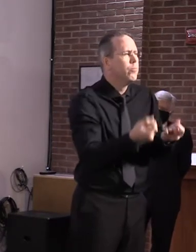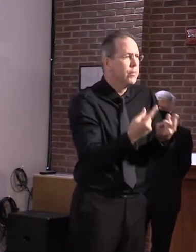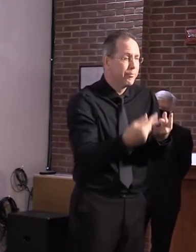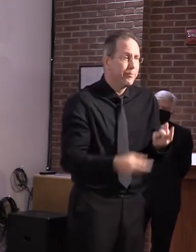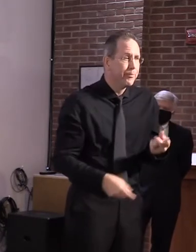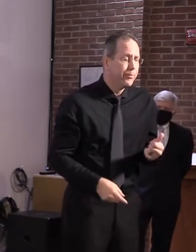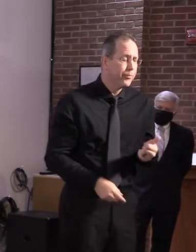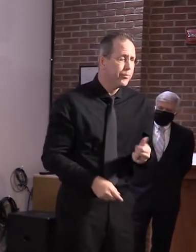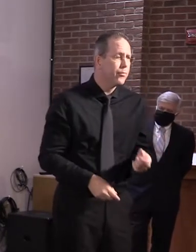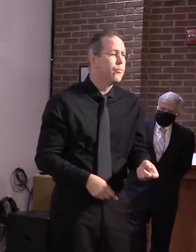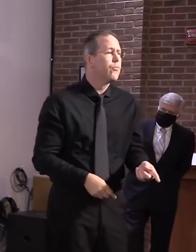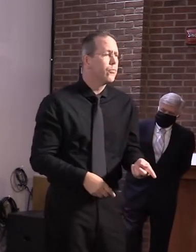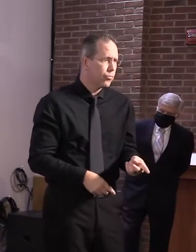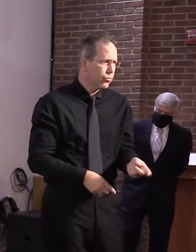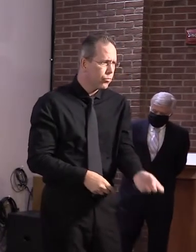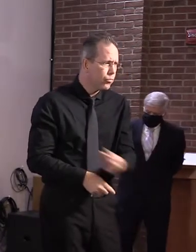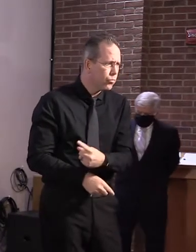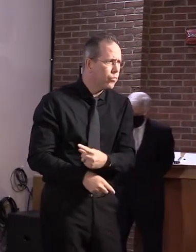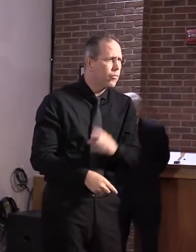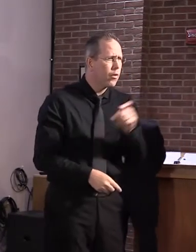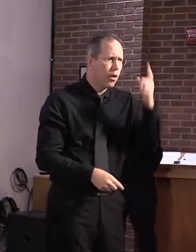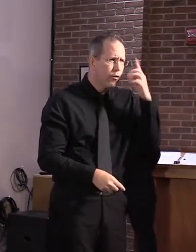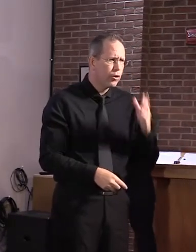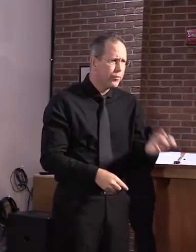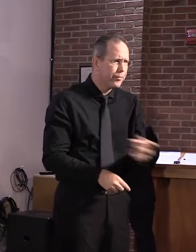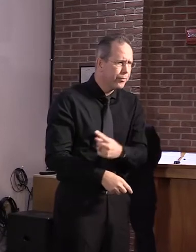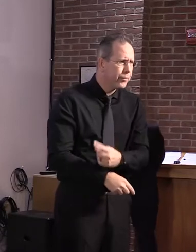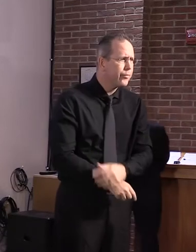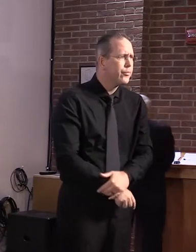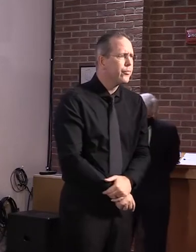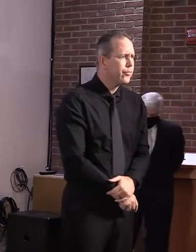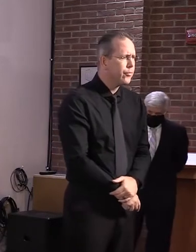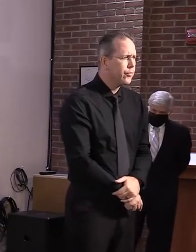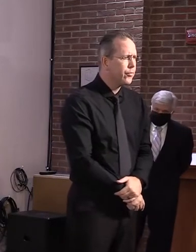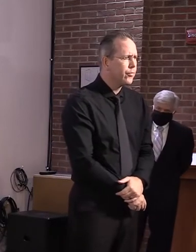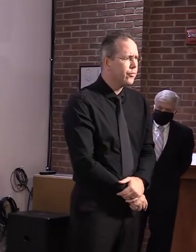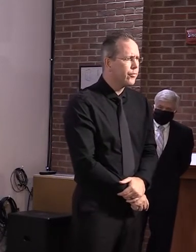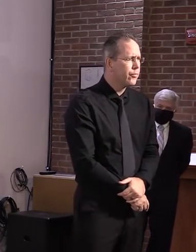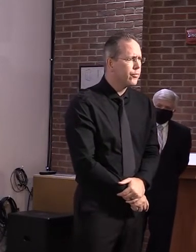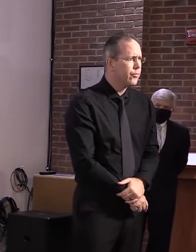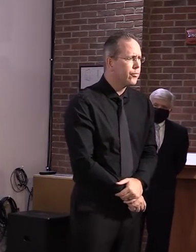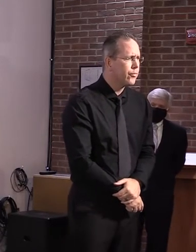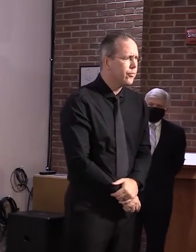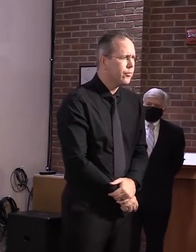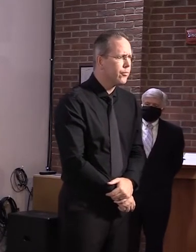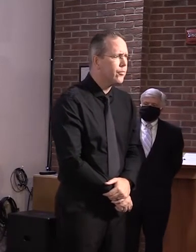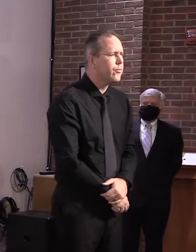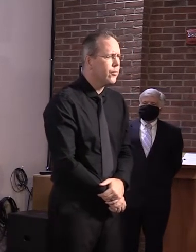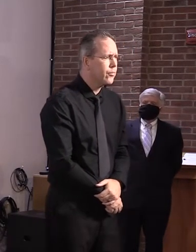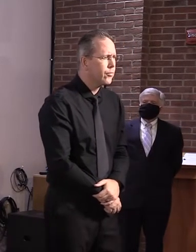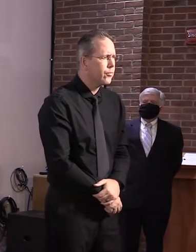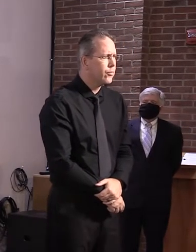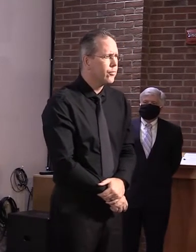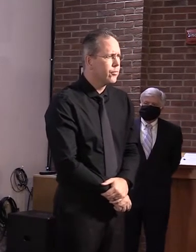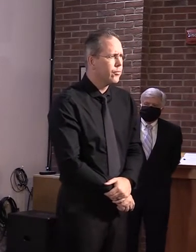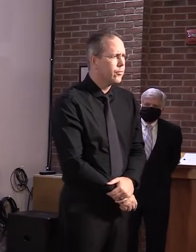traveling. Maine recently announced that they're going to allow people from Connecticut, New York, New